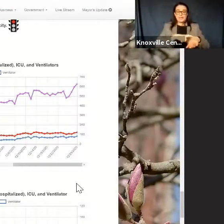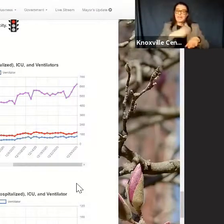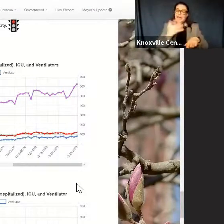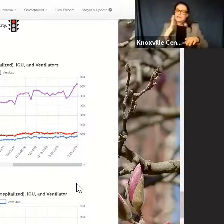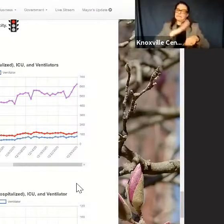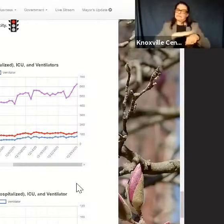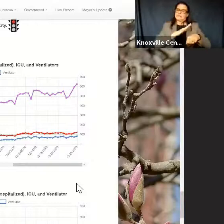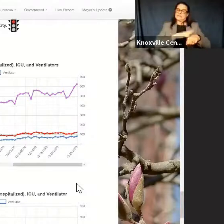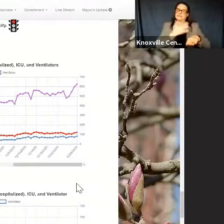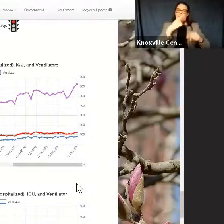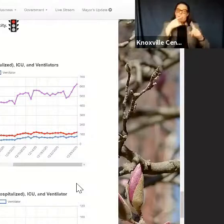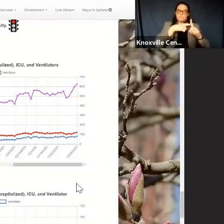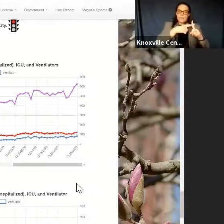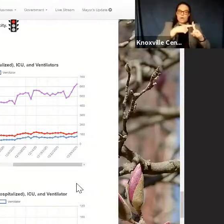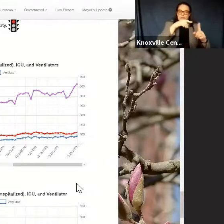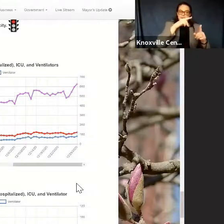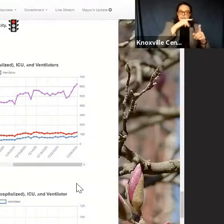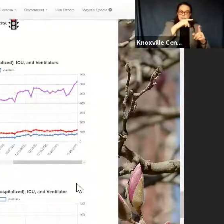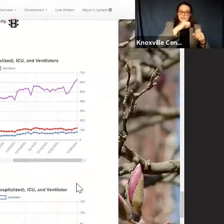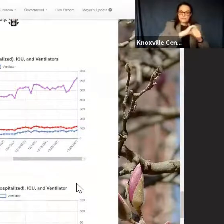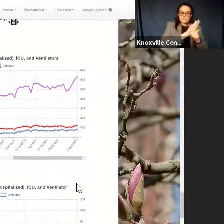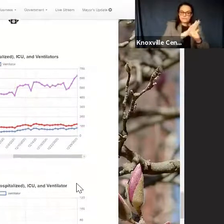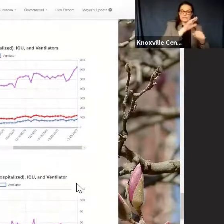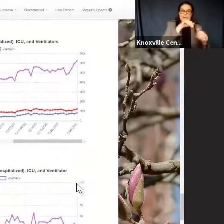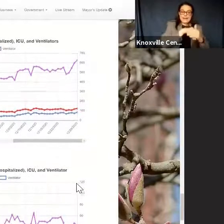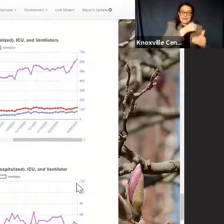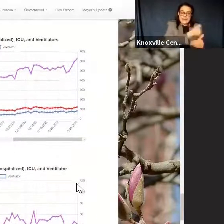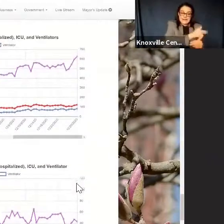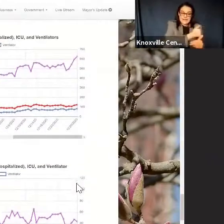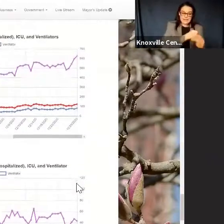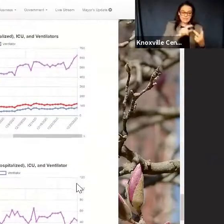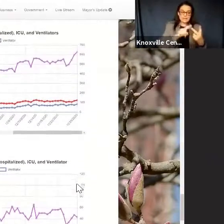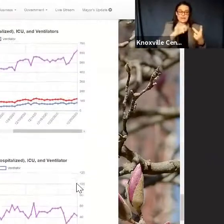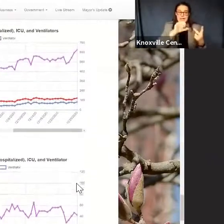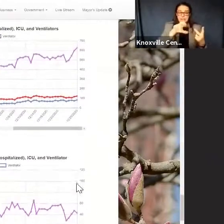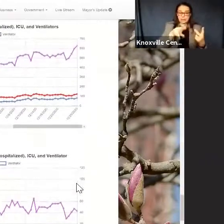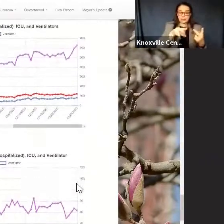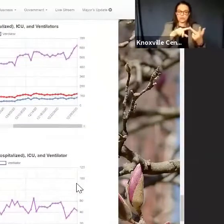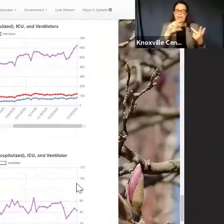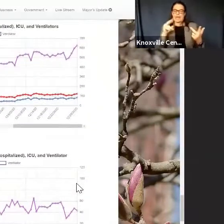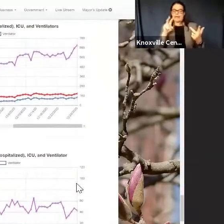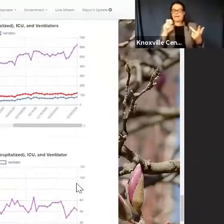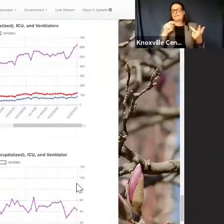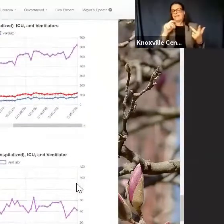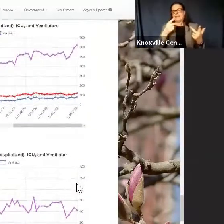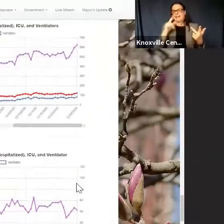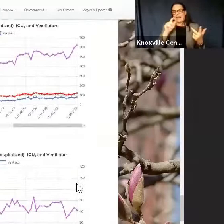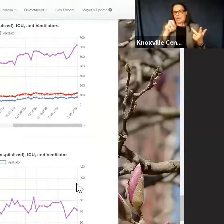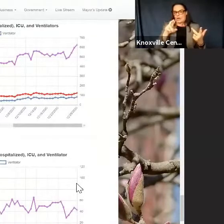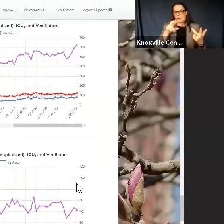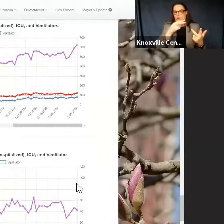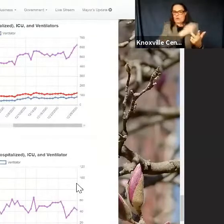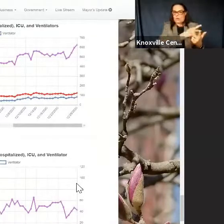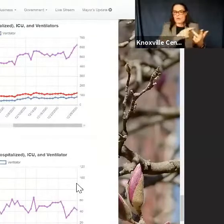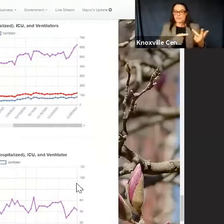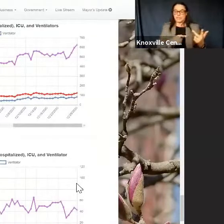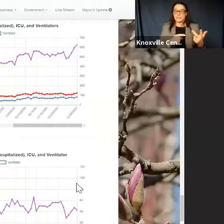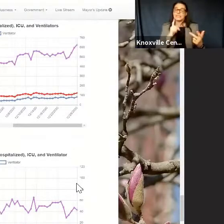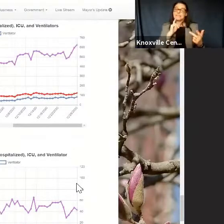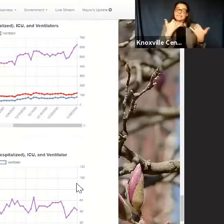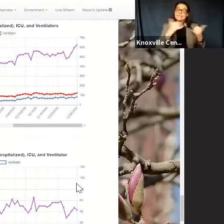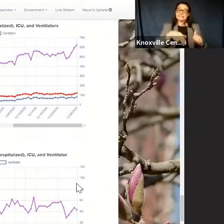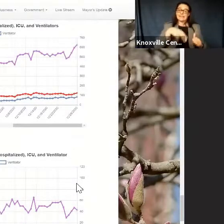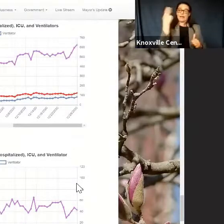inpatients, ICU patients, and ventilated patients. Numbers remain very high, with Tuesday marking the greatest number of